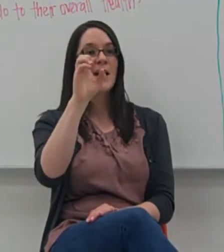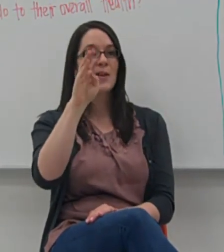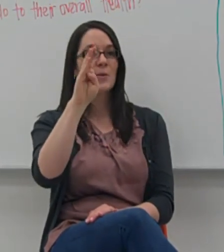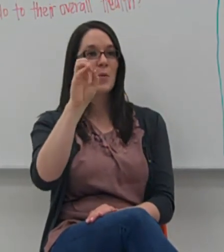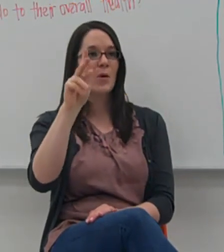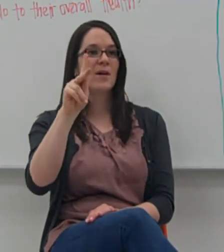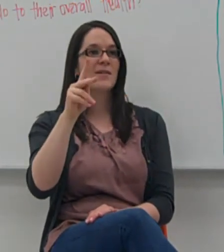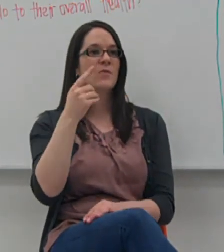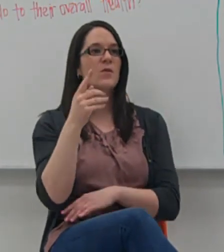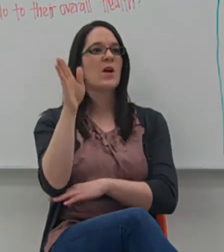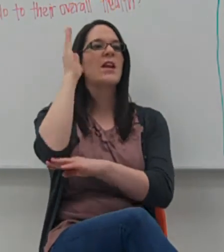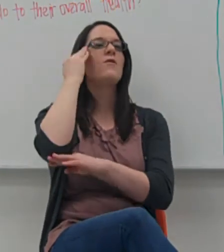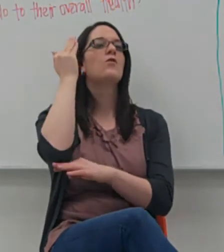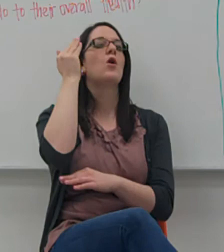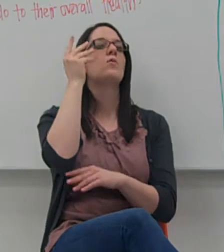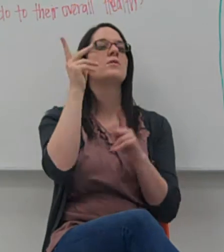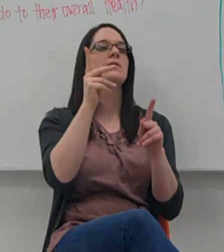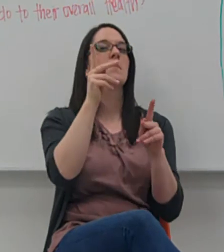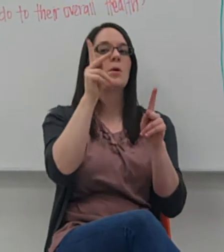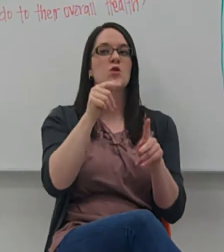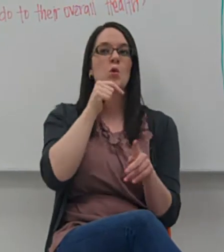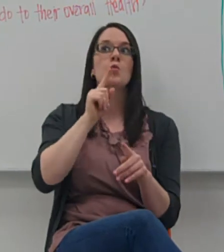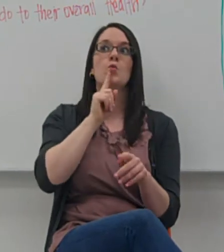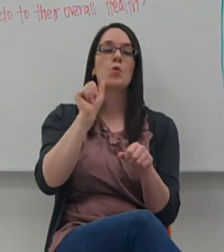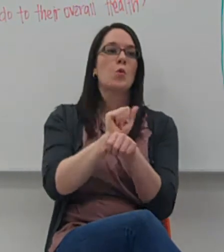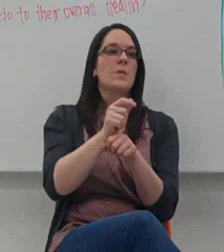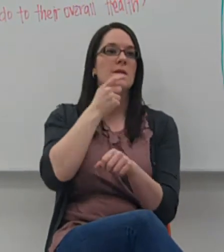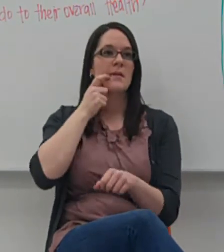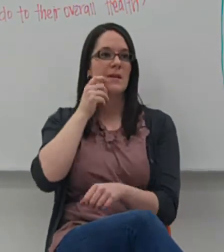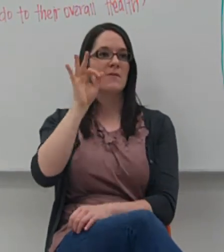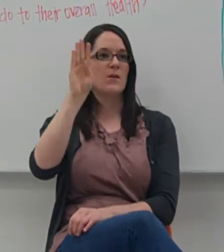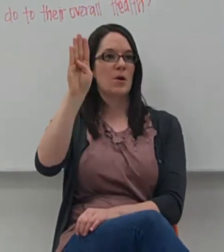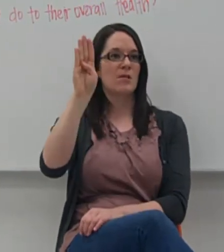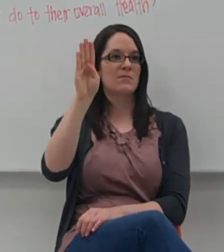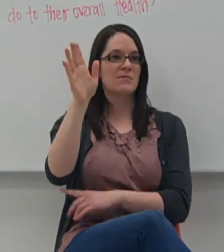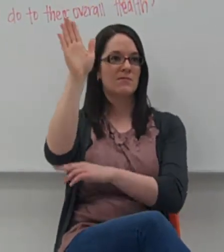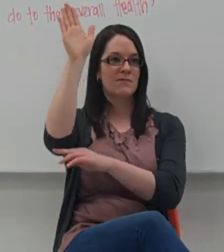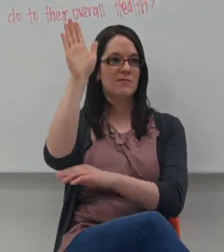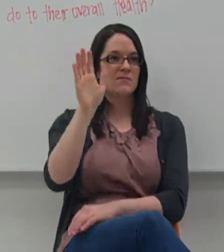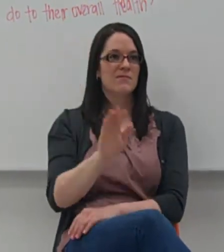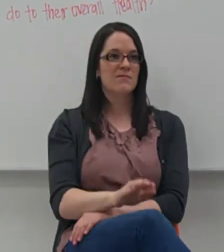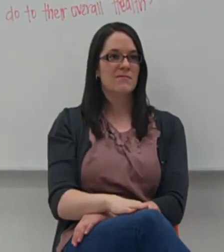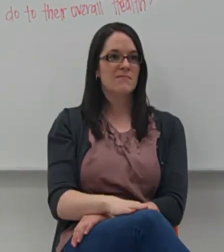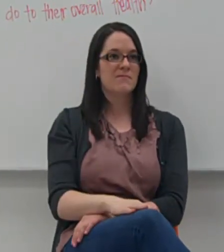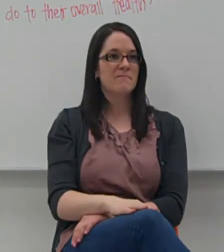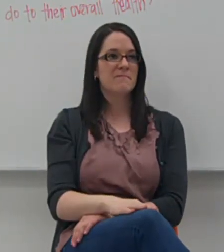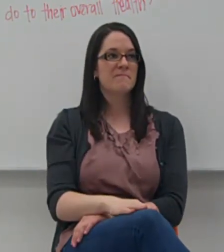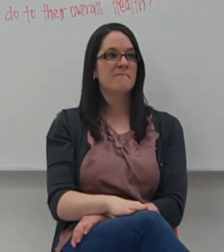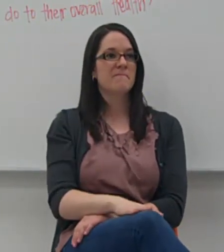who you truly believe is addicted to Facebook. Myself. Oh, that's okay. I'm on it right now.